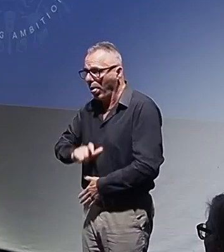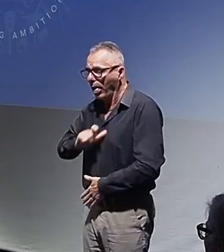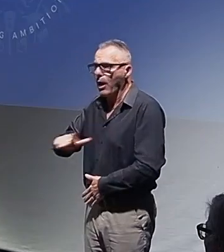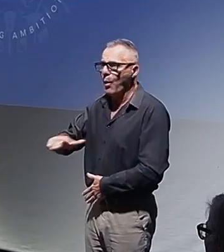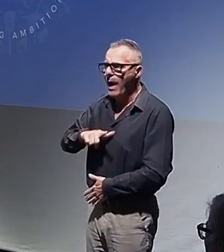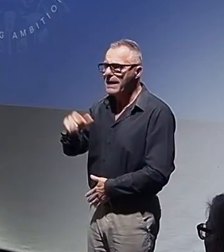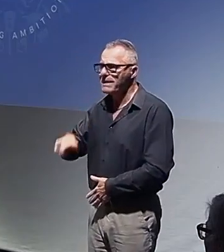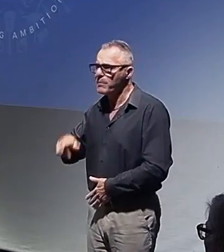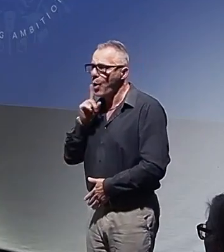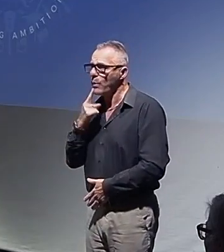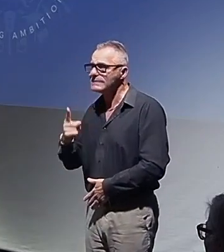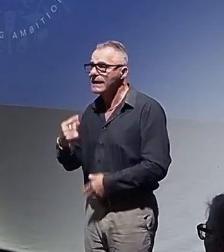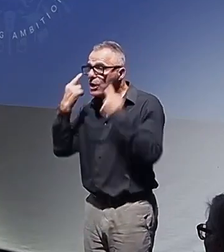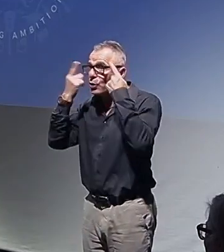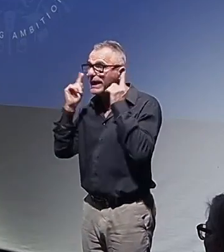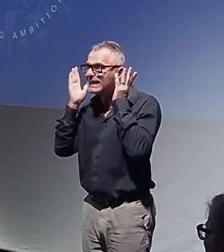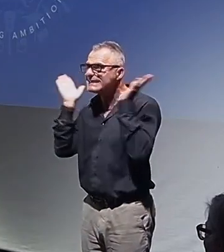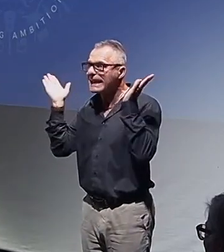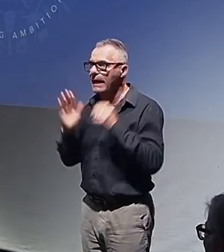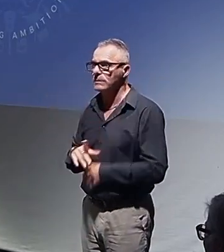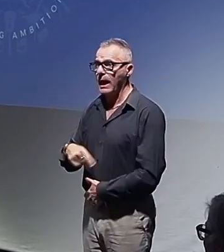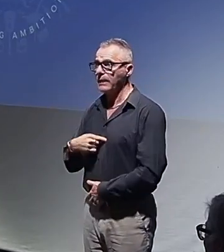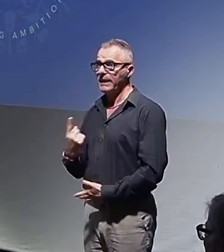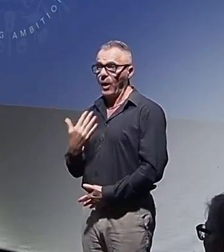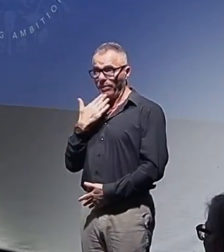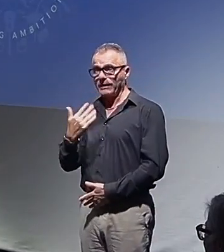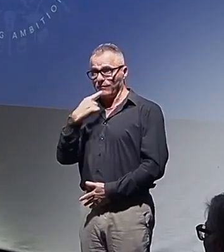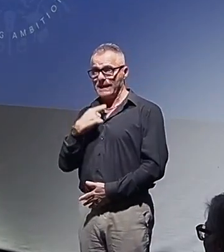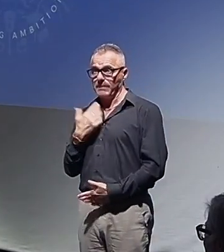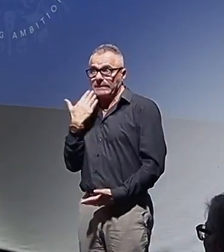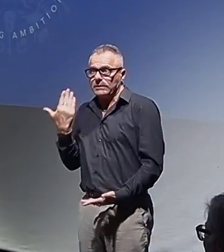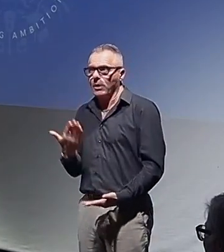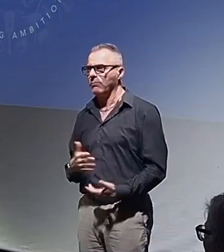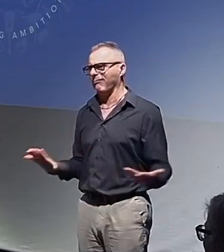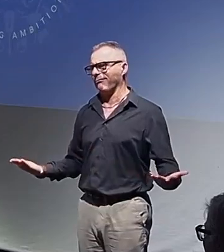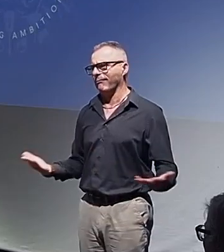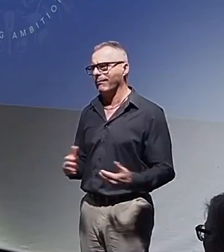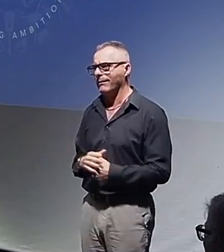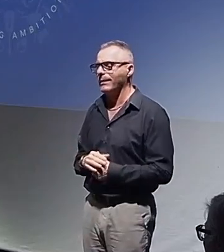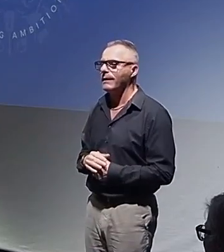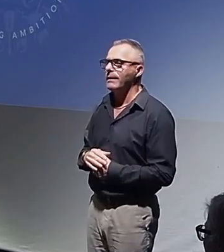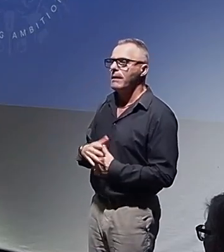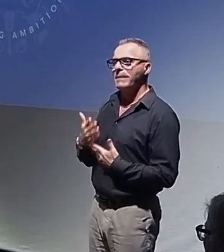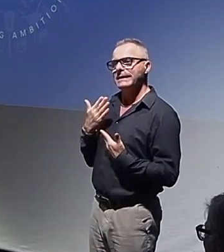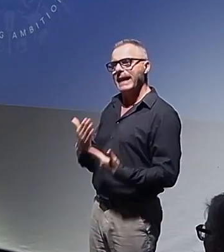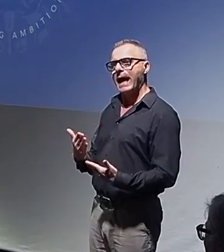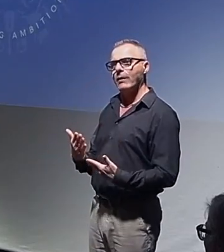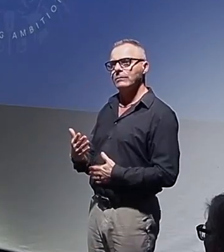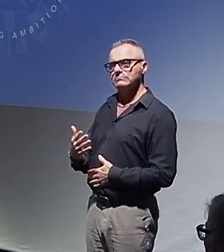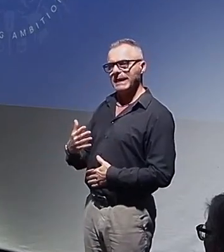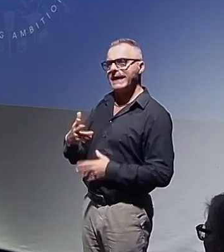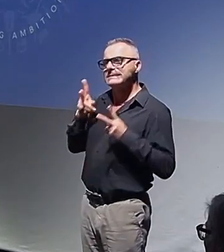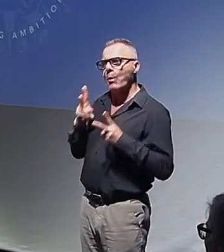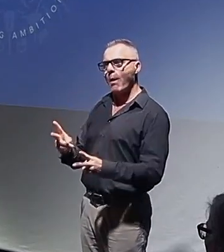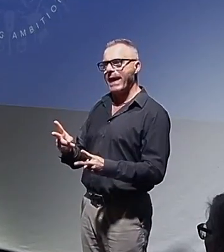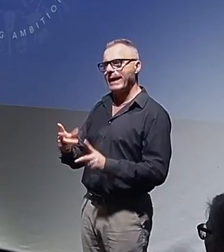out, your ears stick out. It's like, oh, thanks for telling me, I didn't realise. And it's become a trademark, I guess.